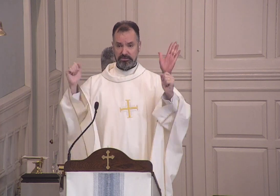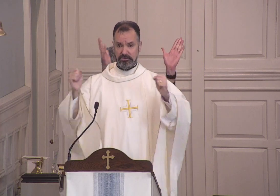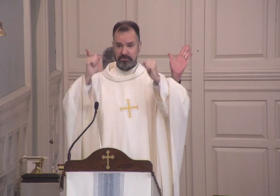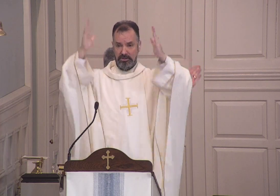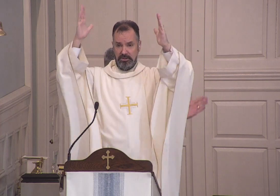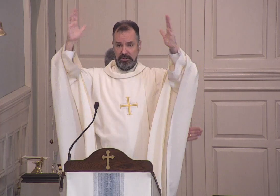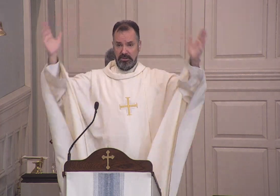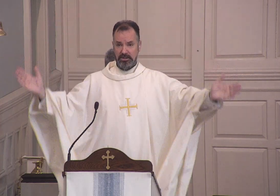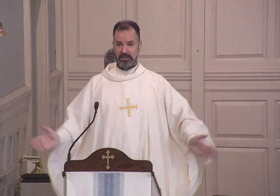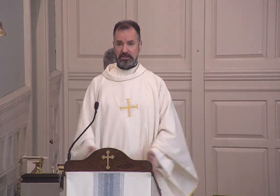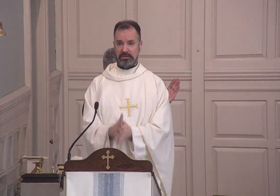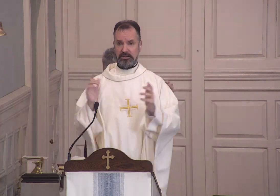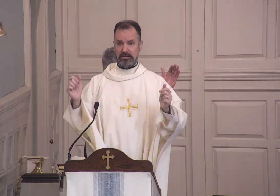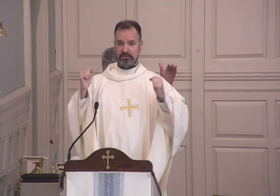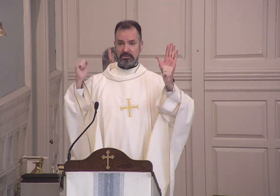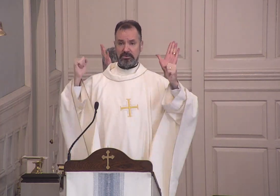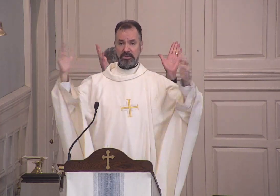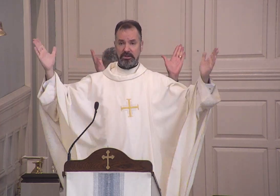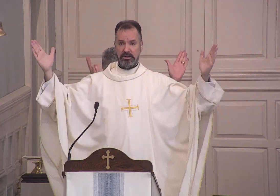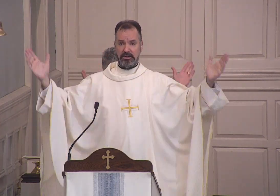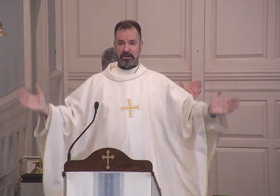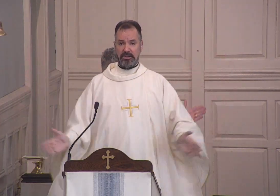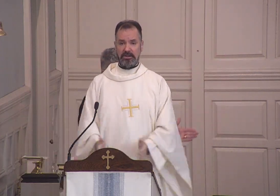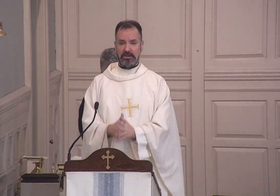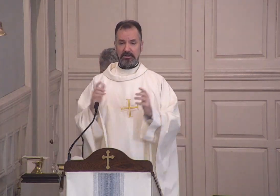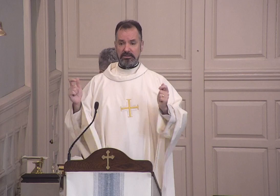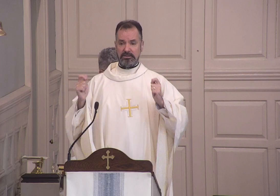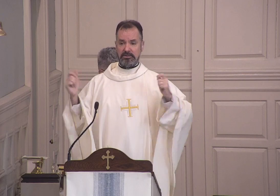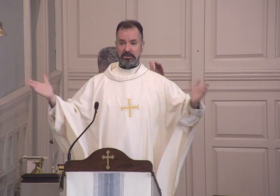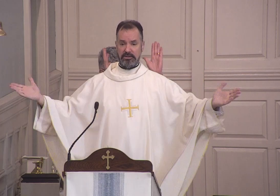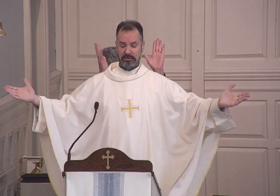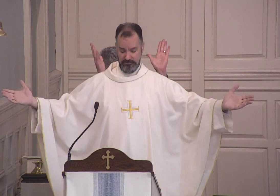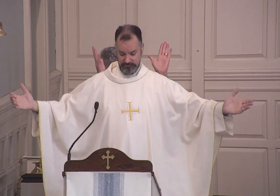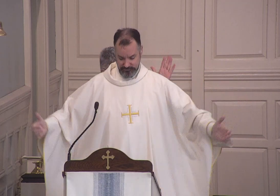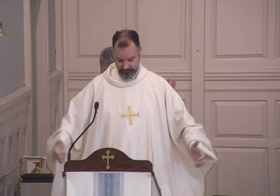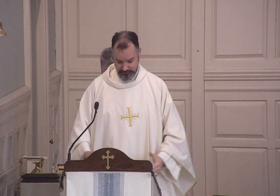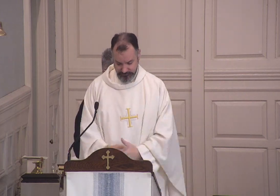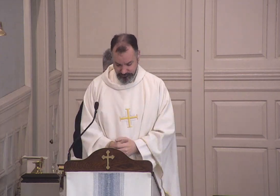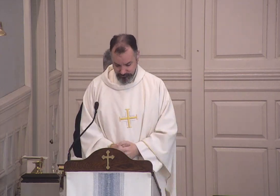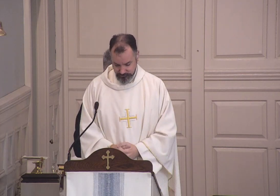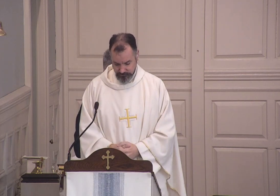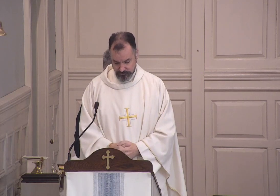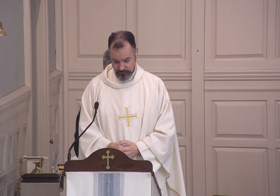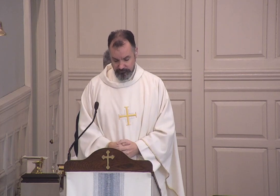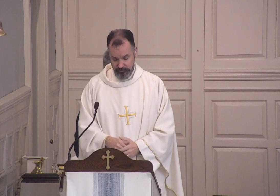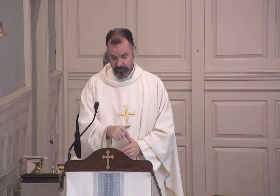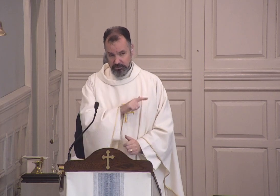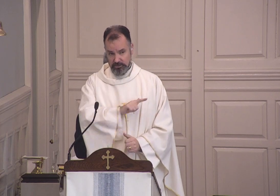Alleluia, alleluia, alleluia.